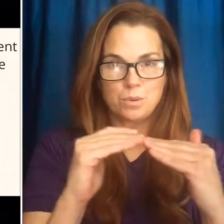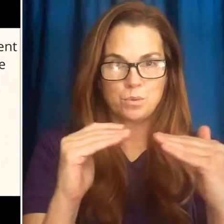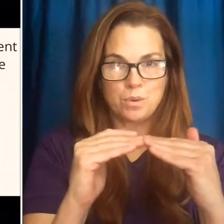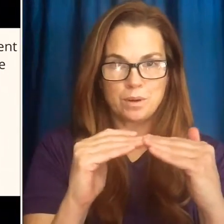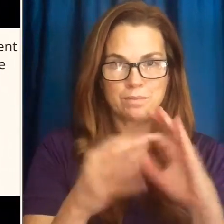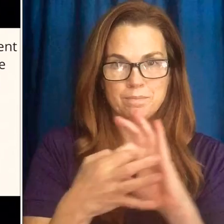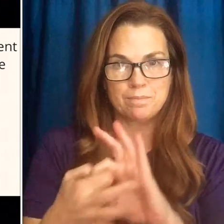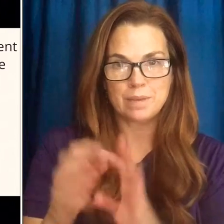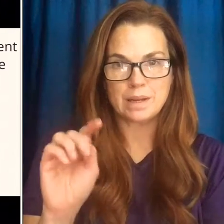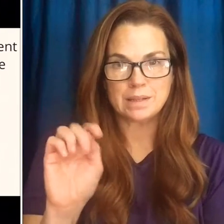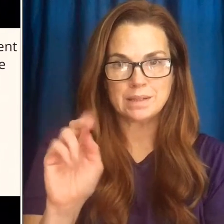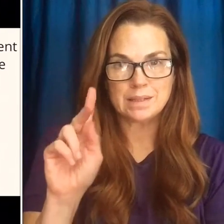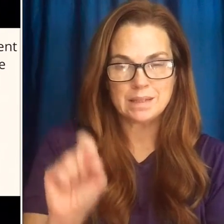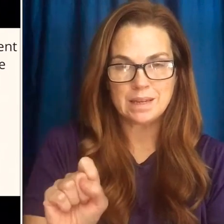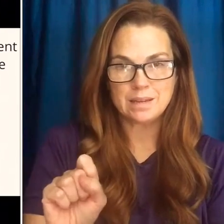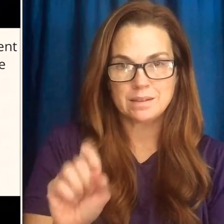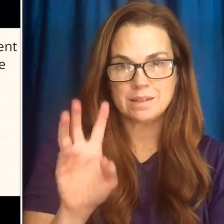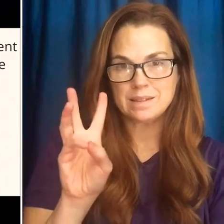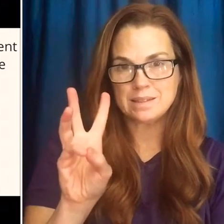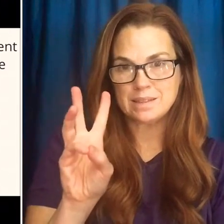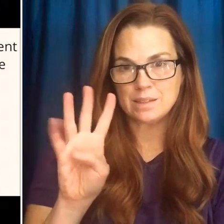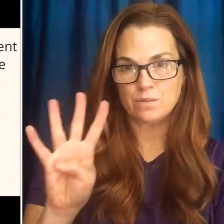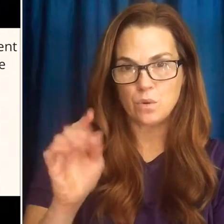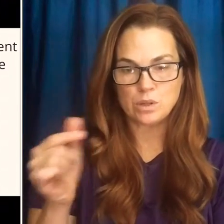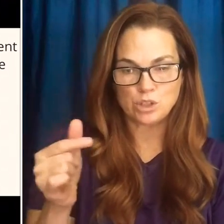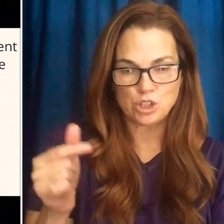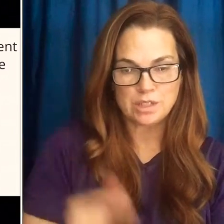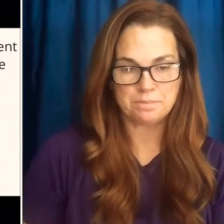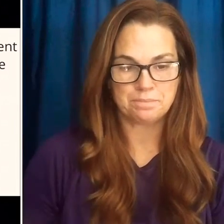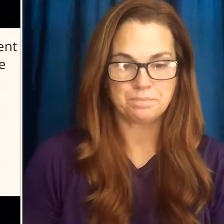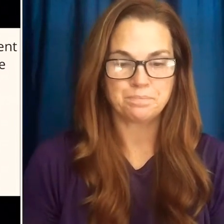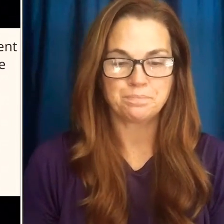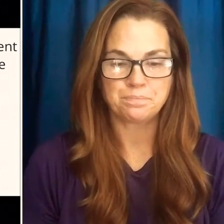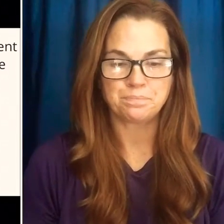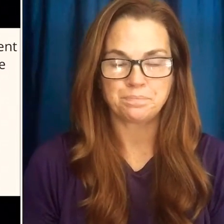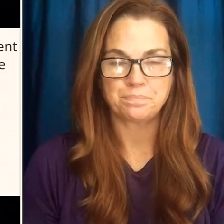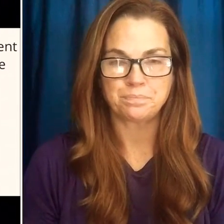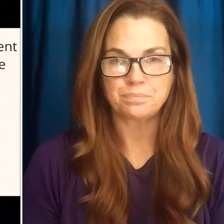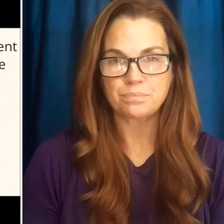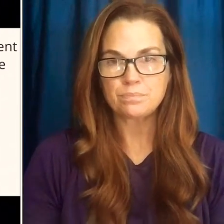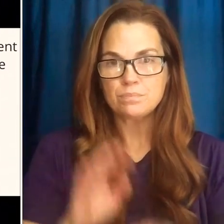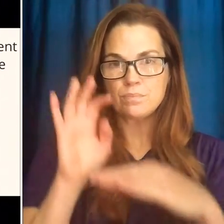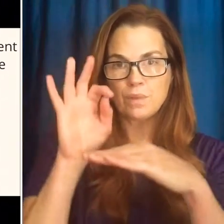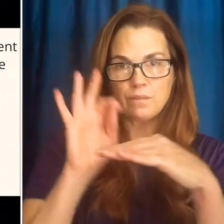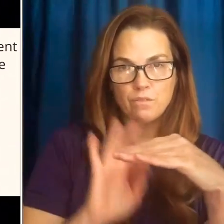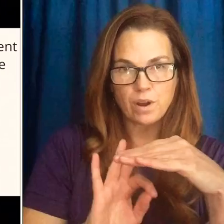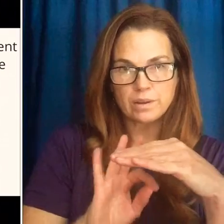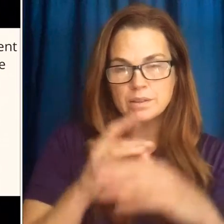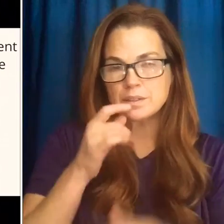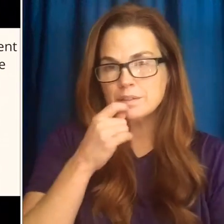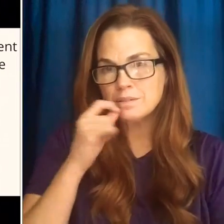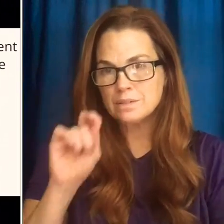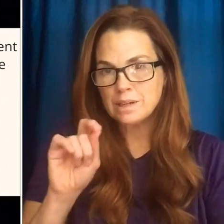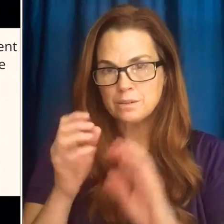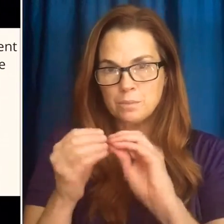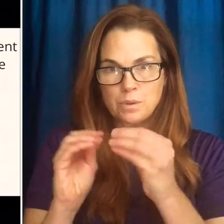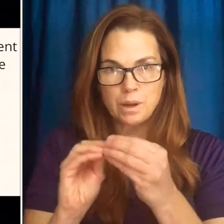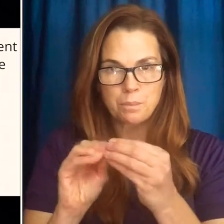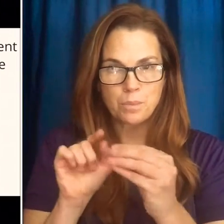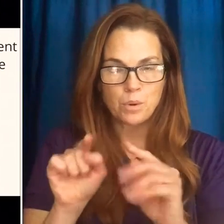Fractions and decimals represent numerical values, and they can be made to